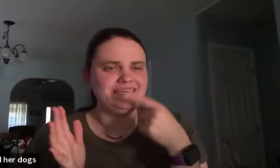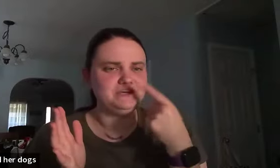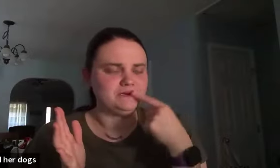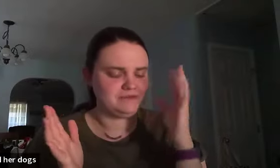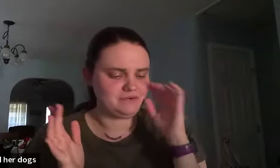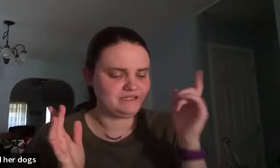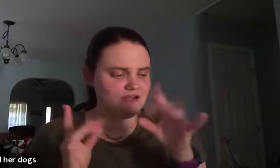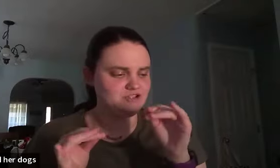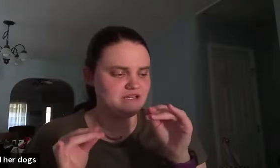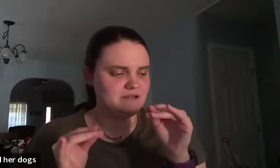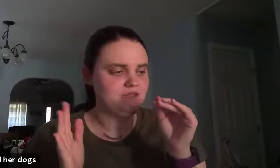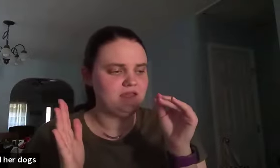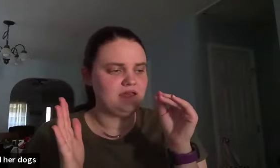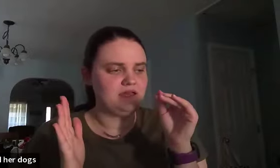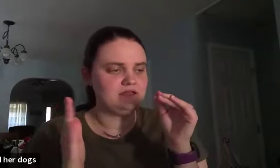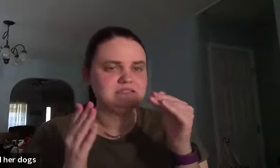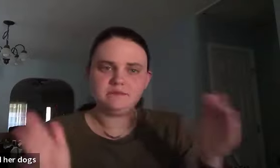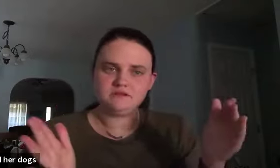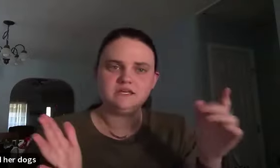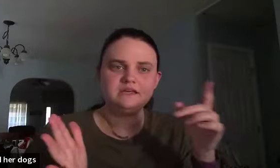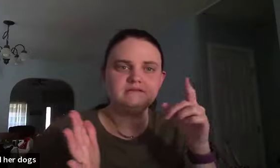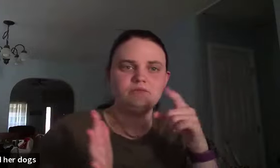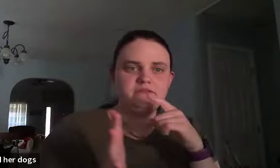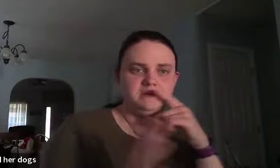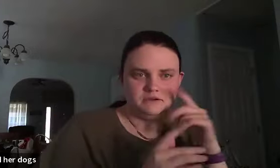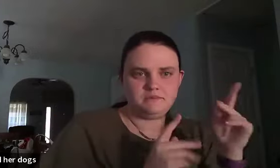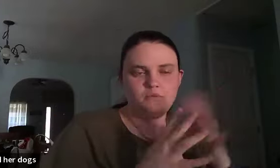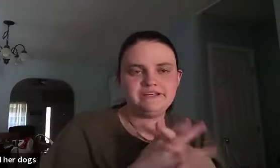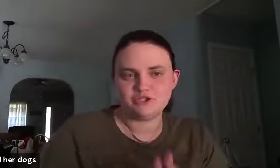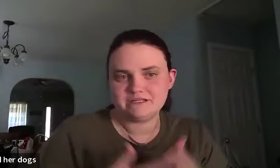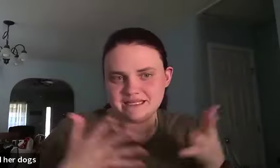saying hearing, my brain's not trying to get. Typically, with hearing people, we do